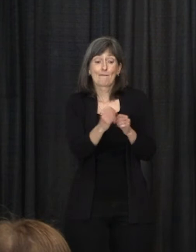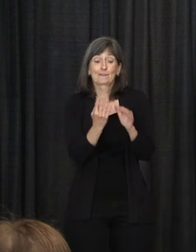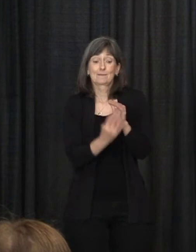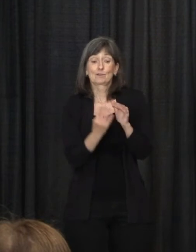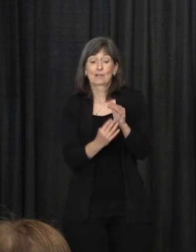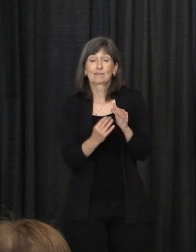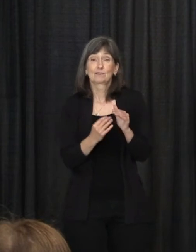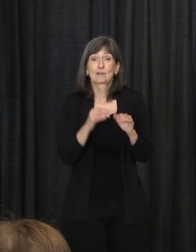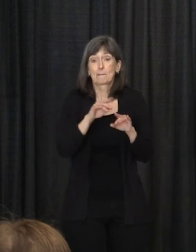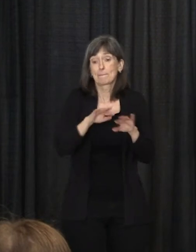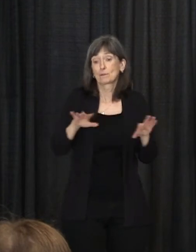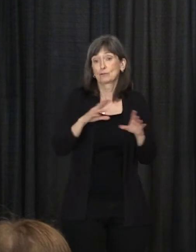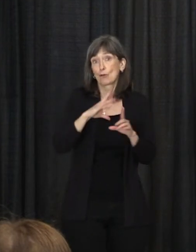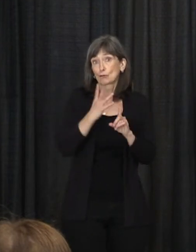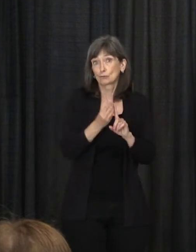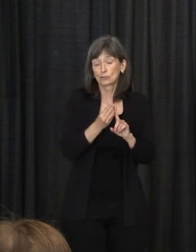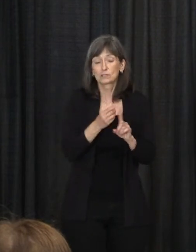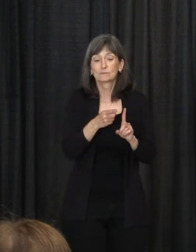and Multiculturalism.